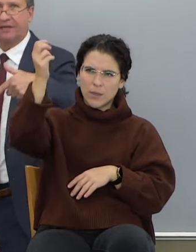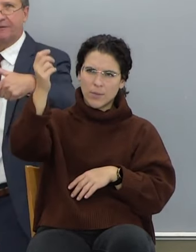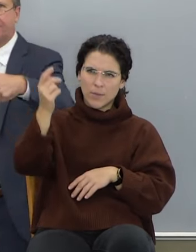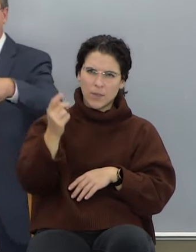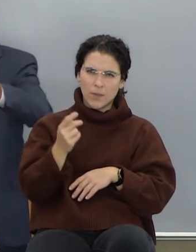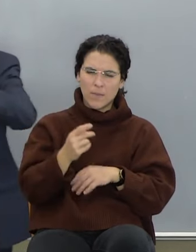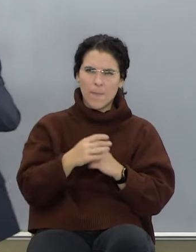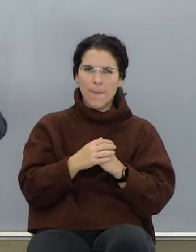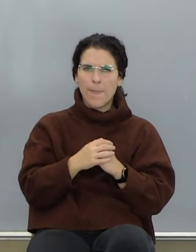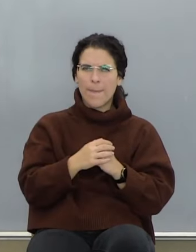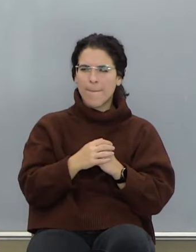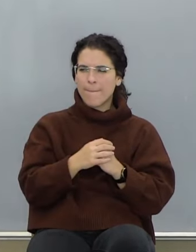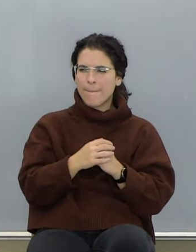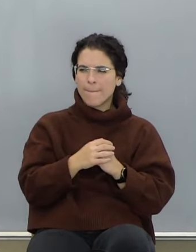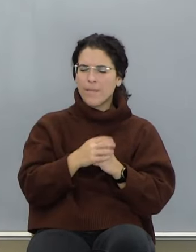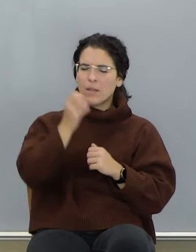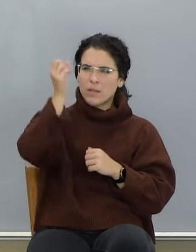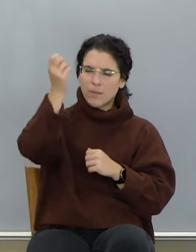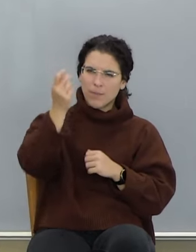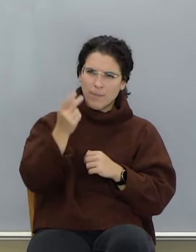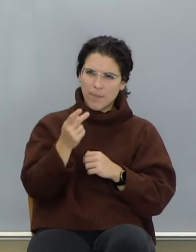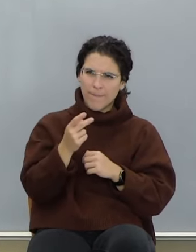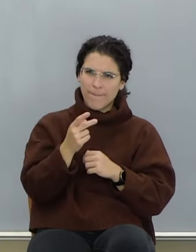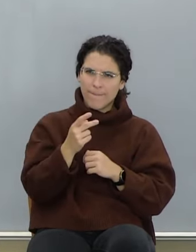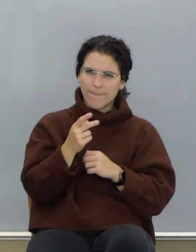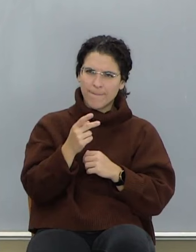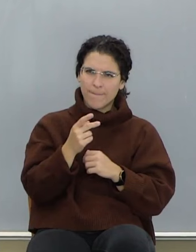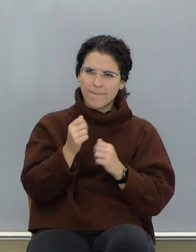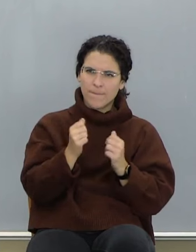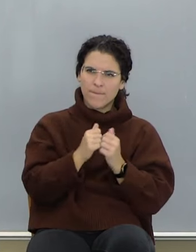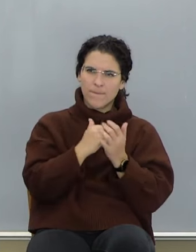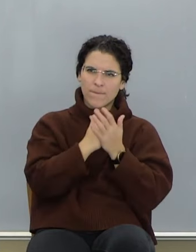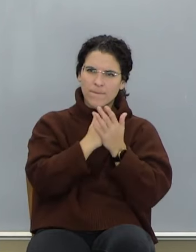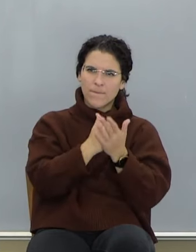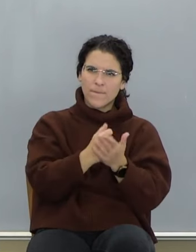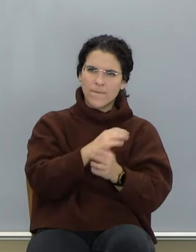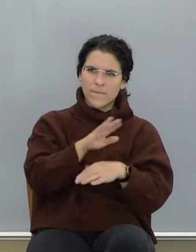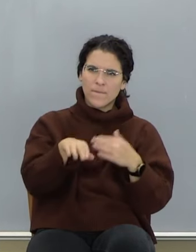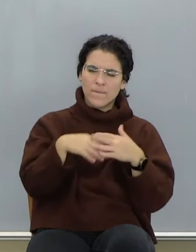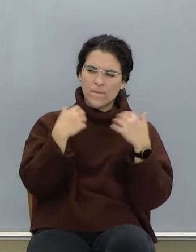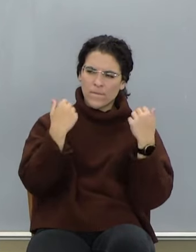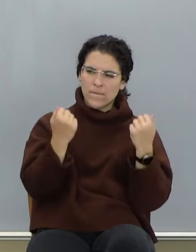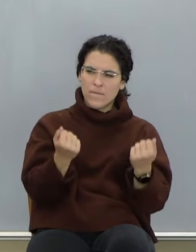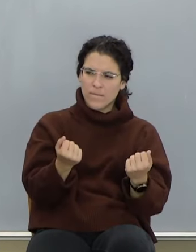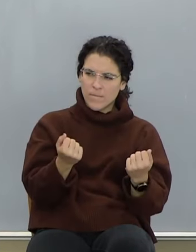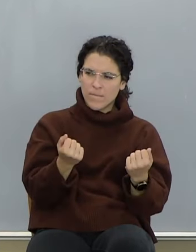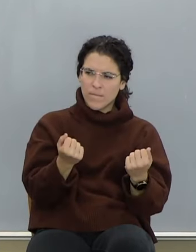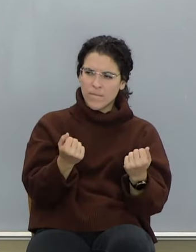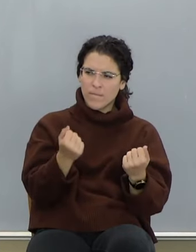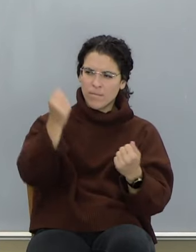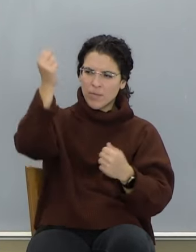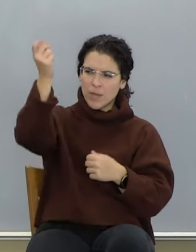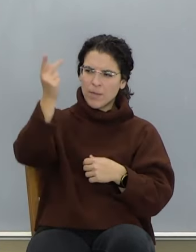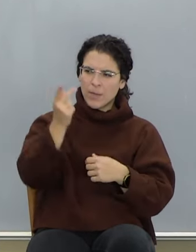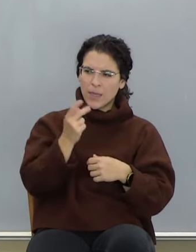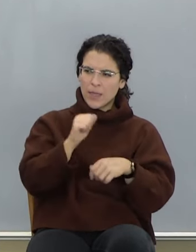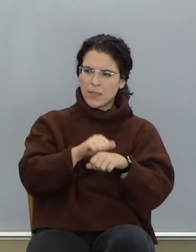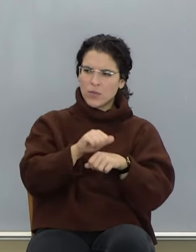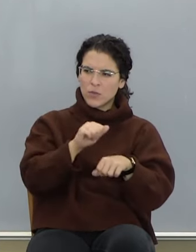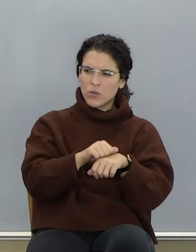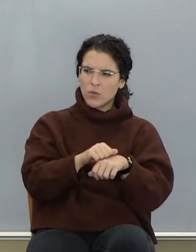coming. He's coming back with the help of the Almighty, and he's coming back as a